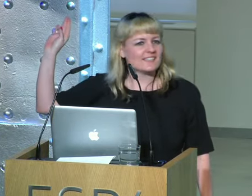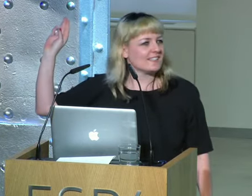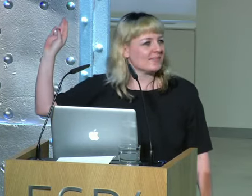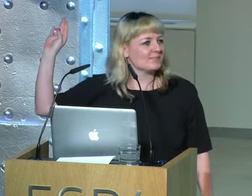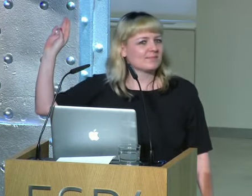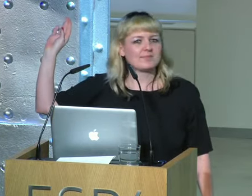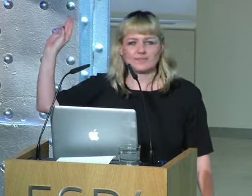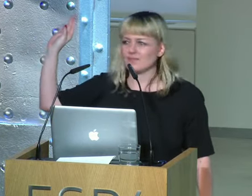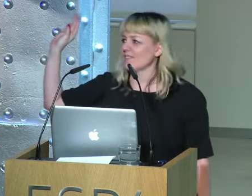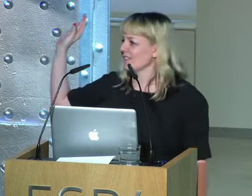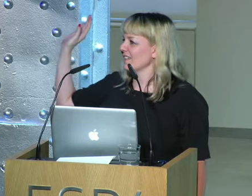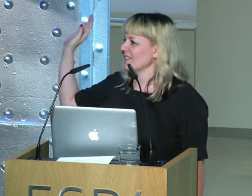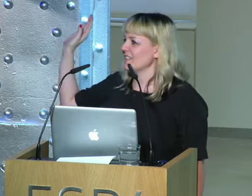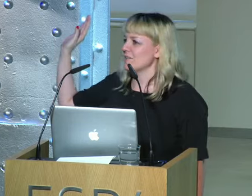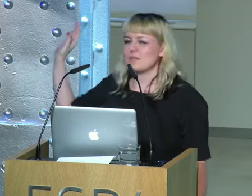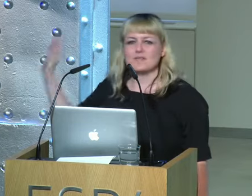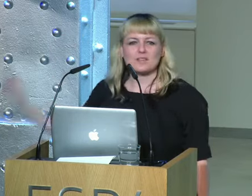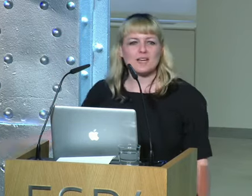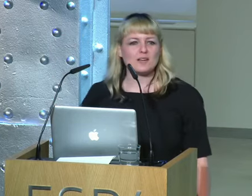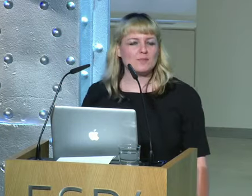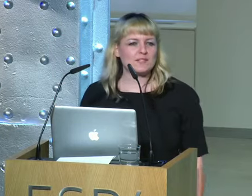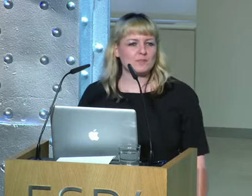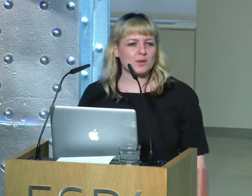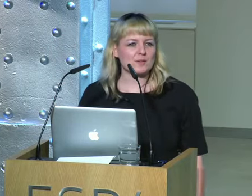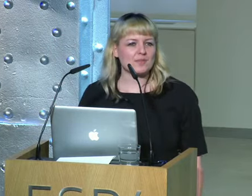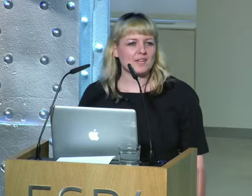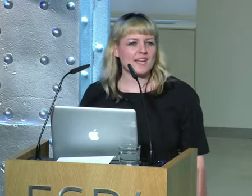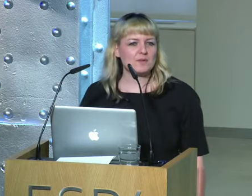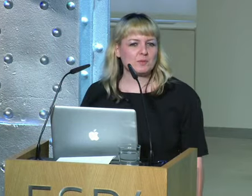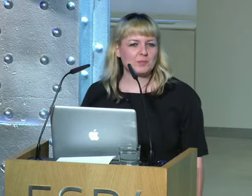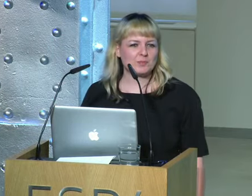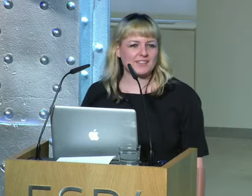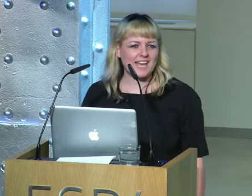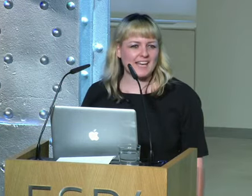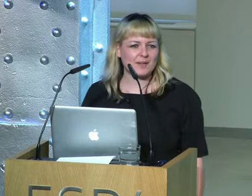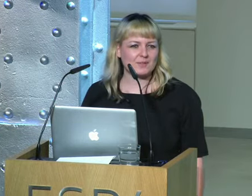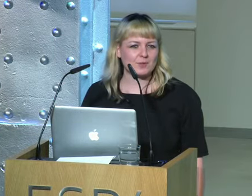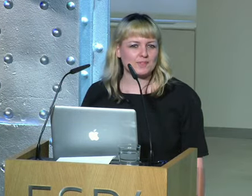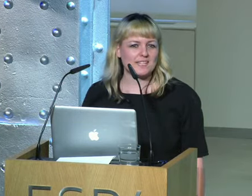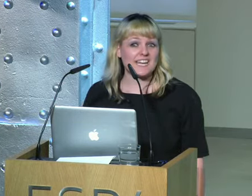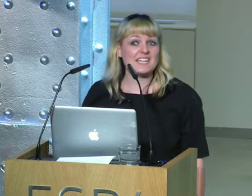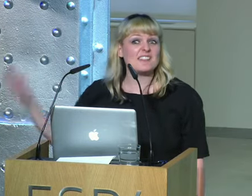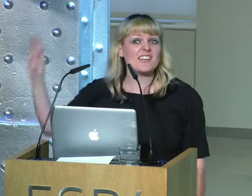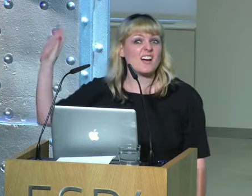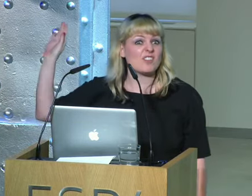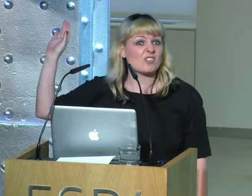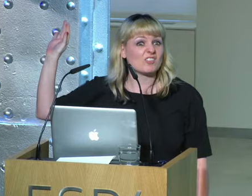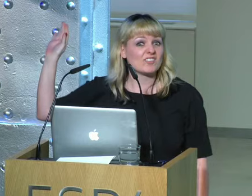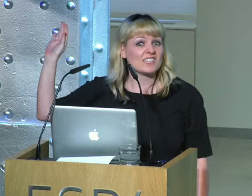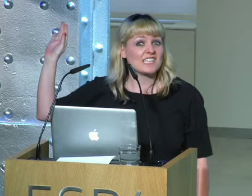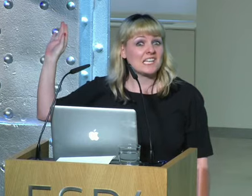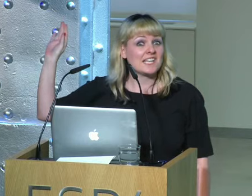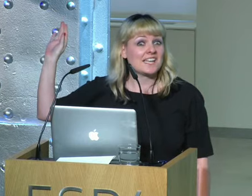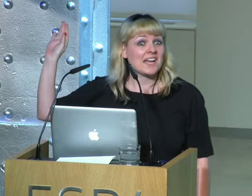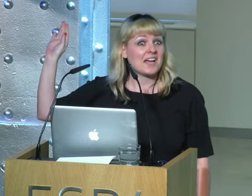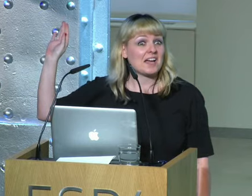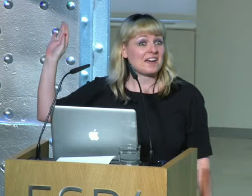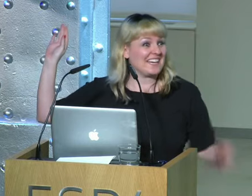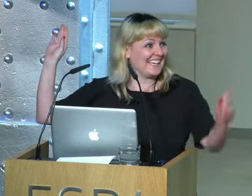the, yeah, so we have a mix of both. Anyone want to put their hand up to represent anything other?